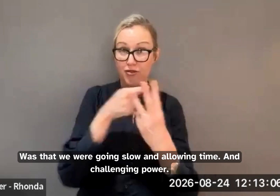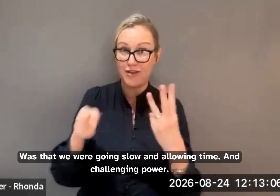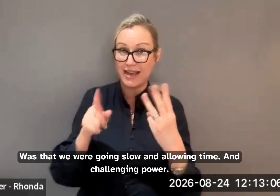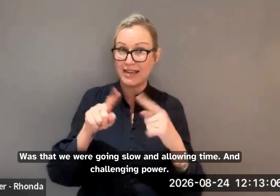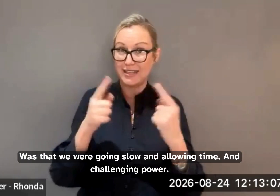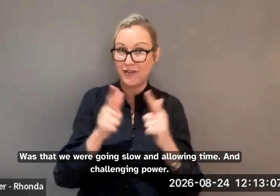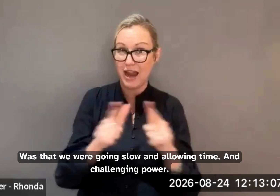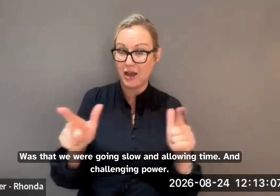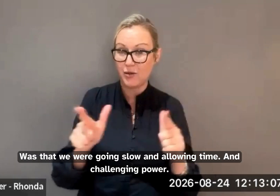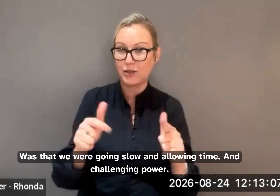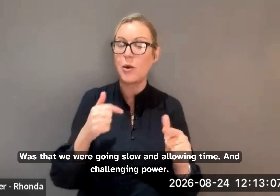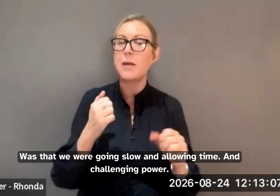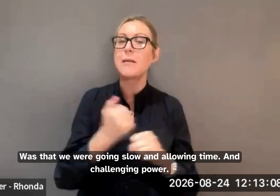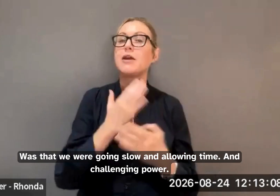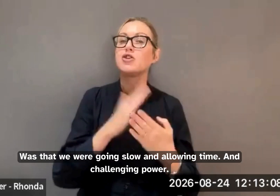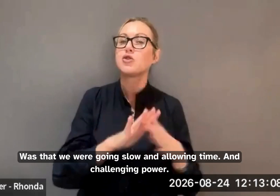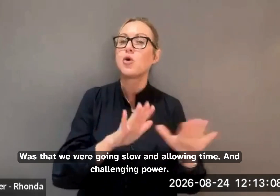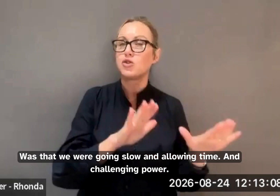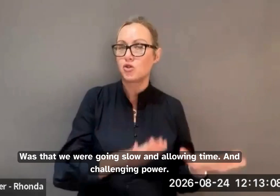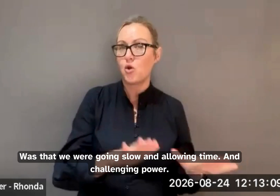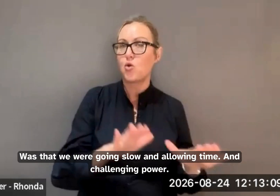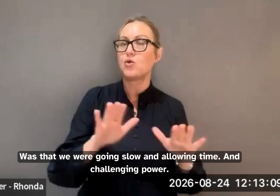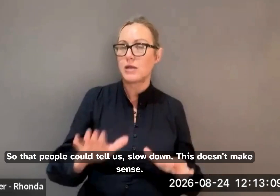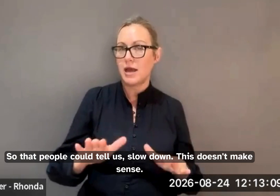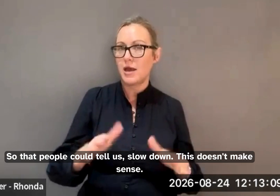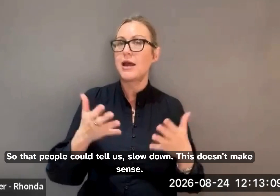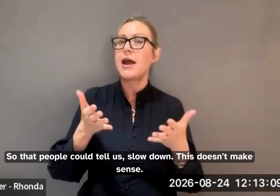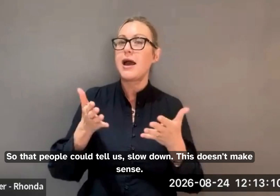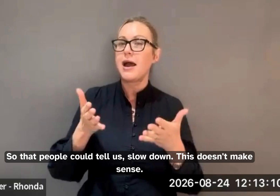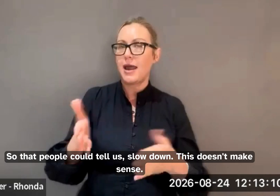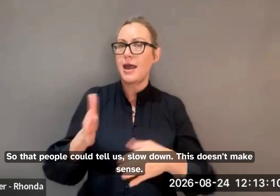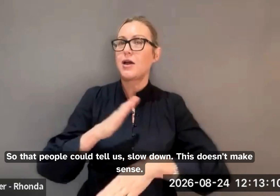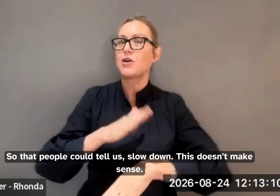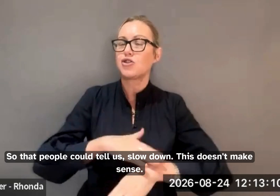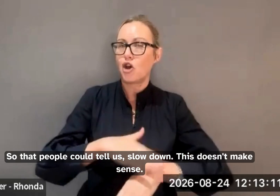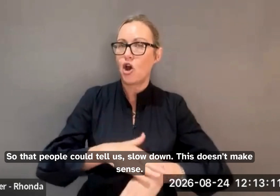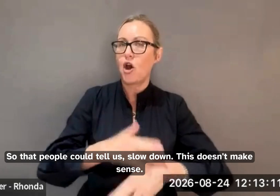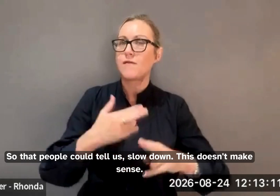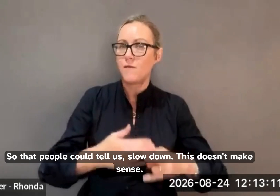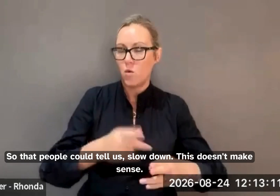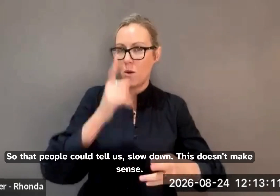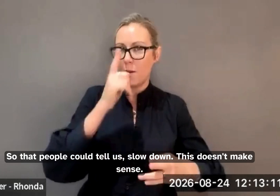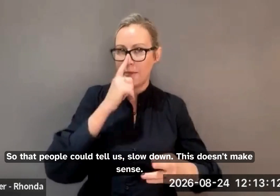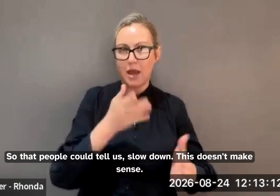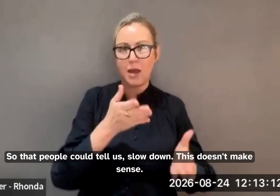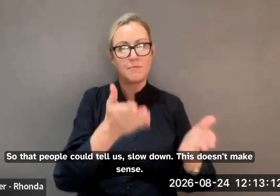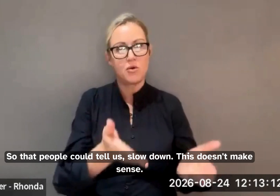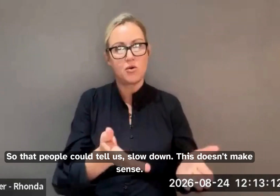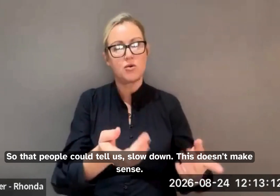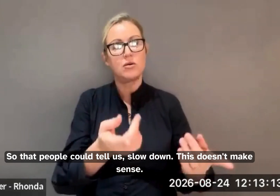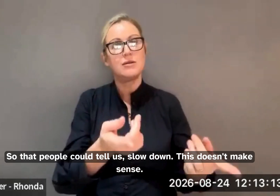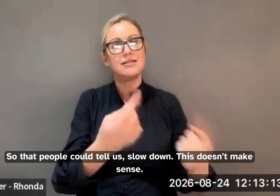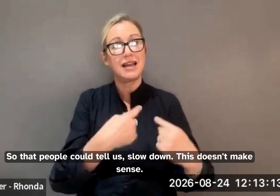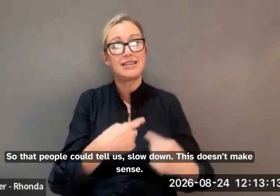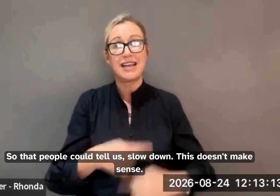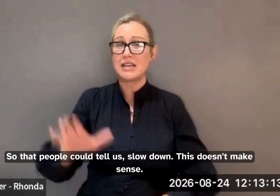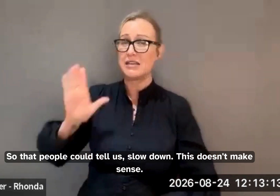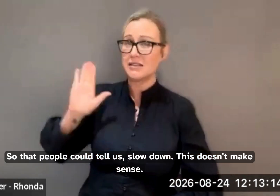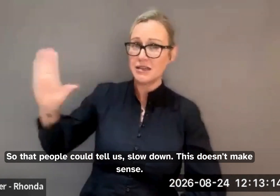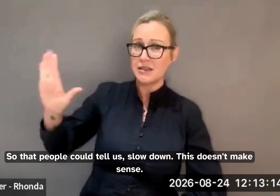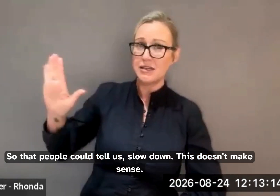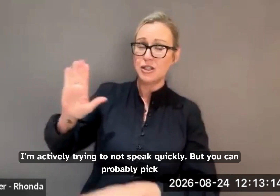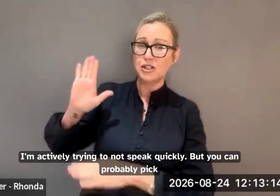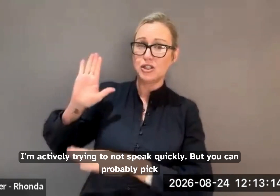was that we were going slow and allowing time and challenging power so that people could tell us, slow down, this doesn't make